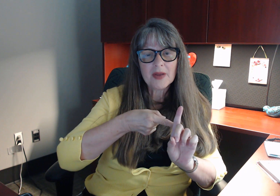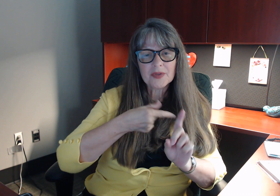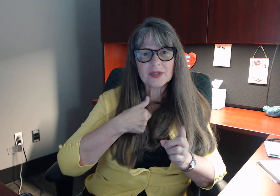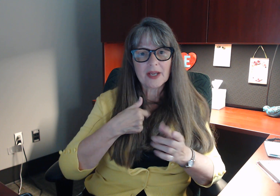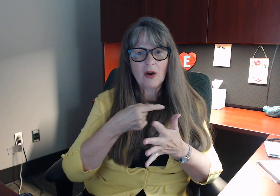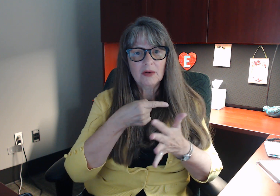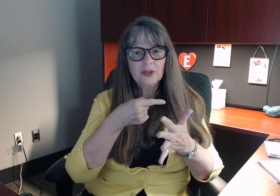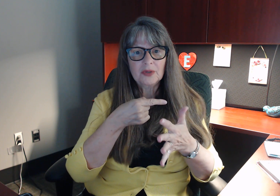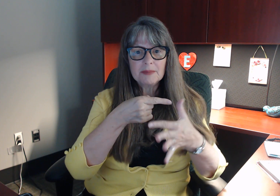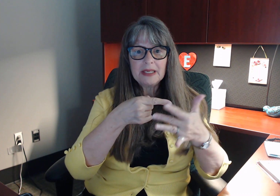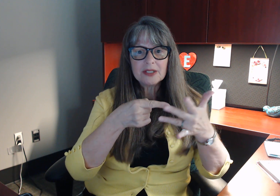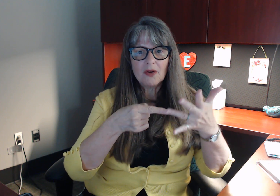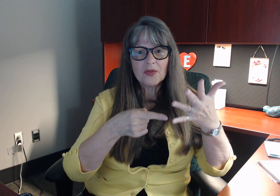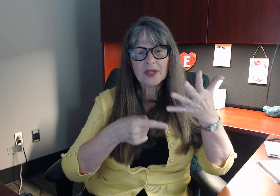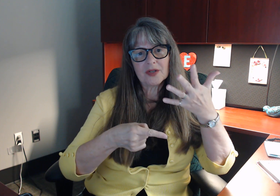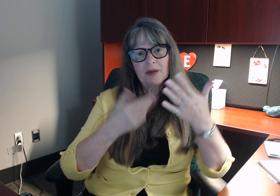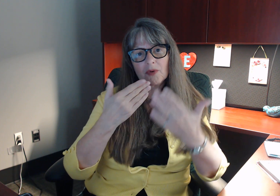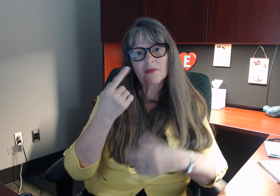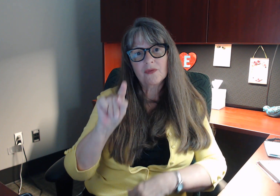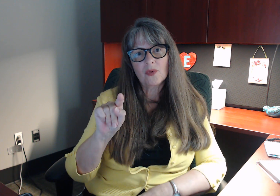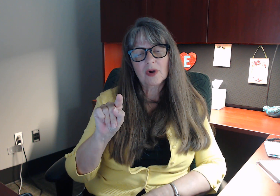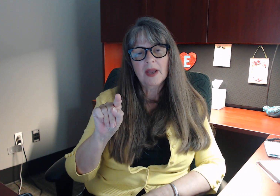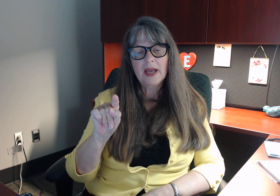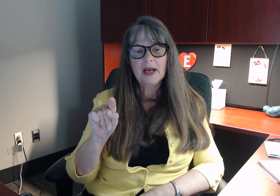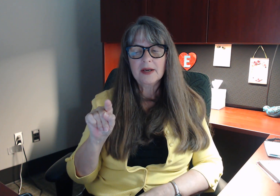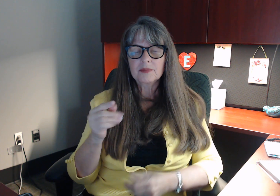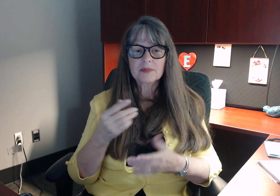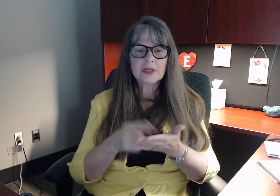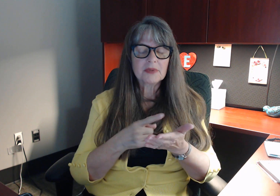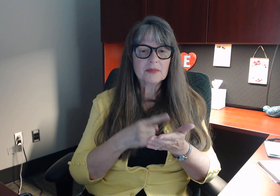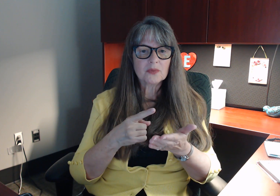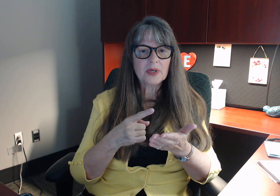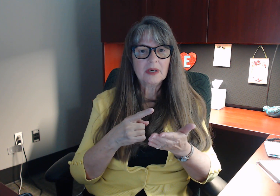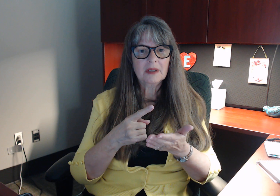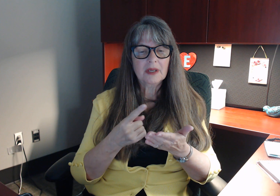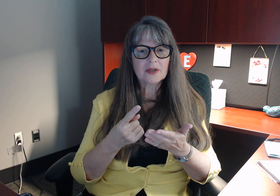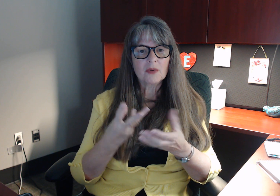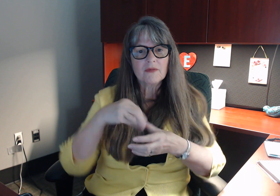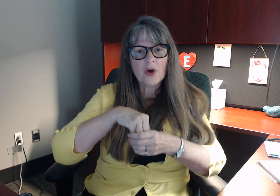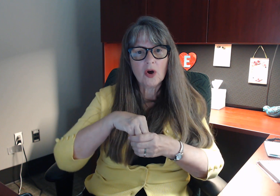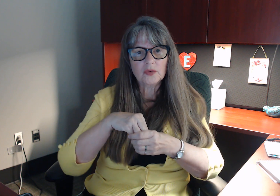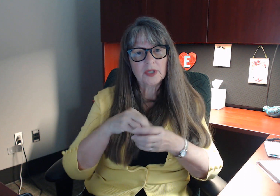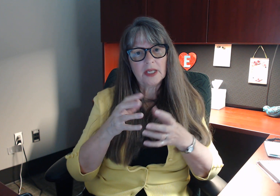and it's like, let me list all the things that I'm grateful for. Sometimes we get so involved